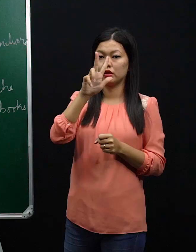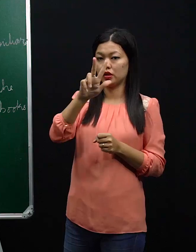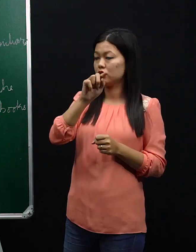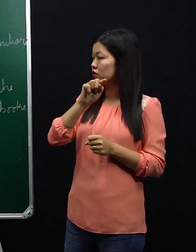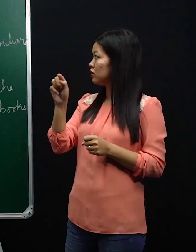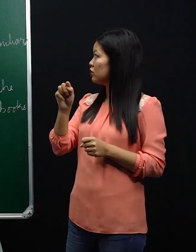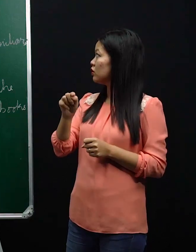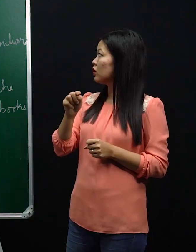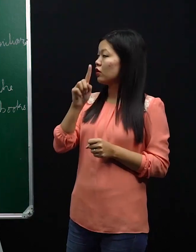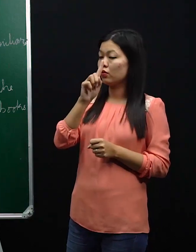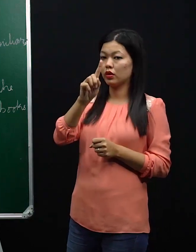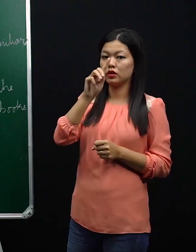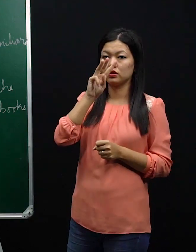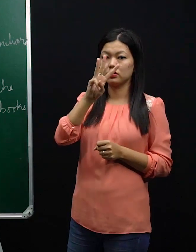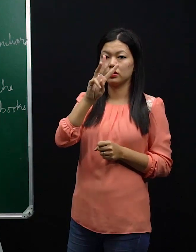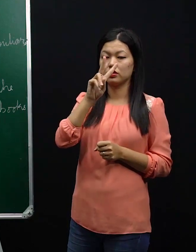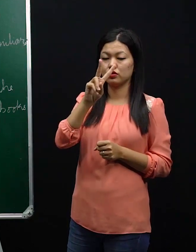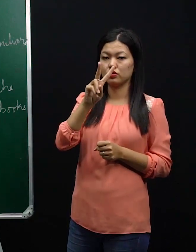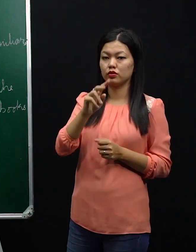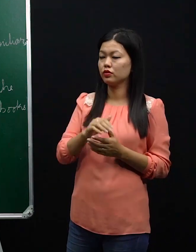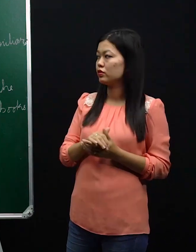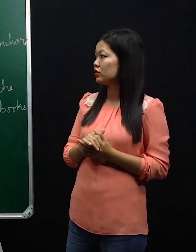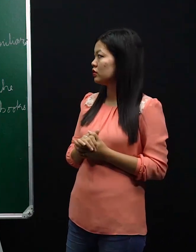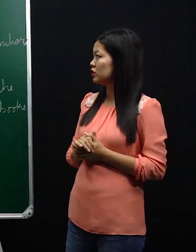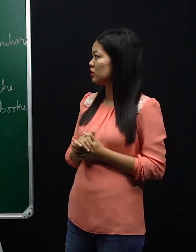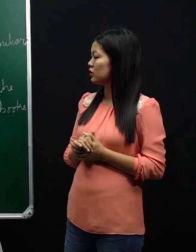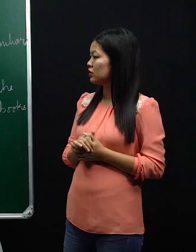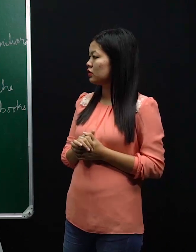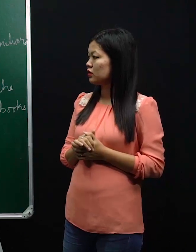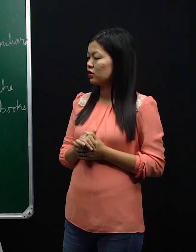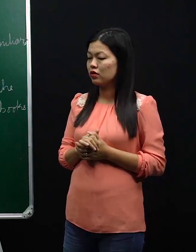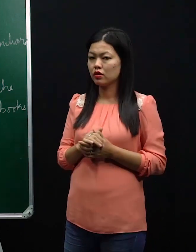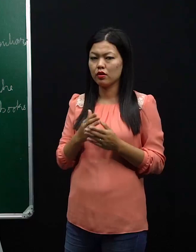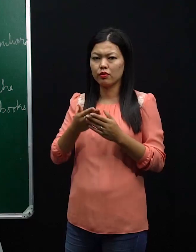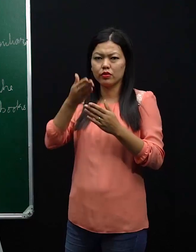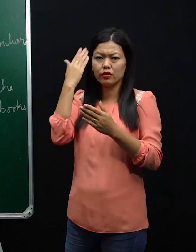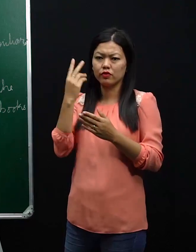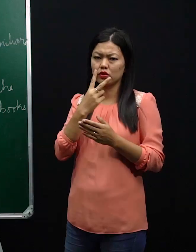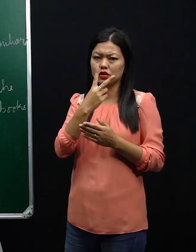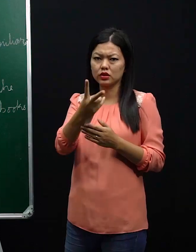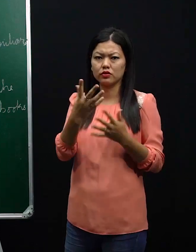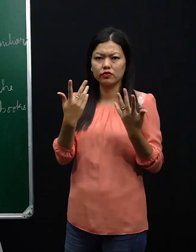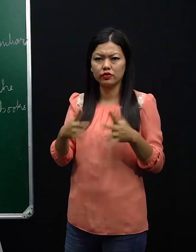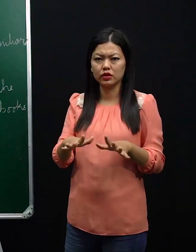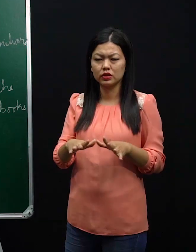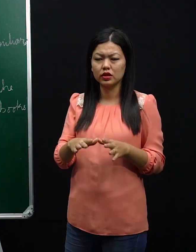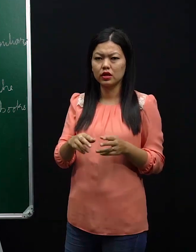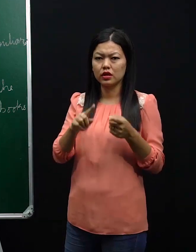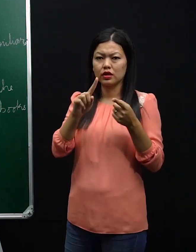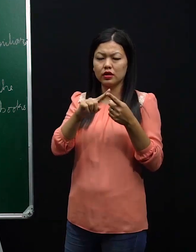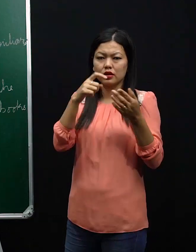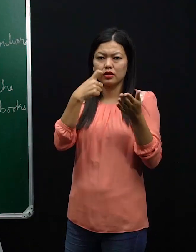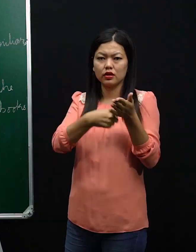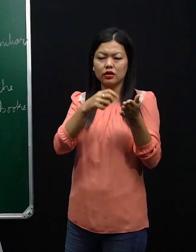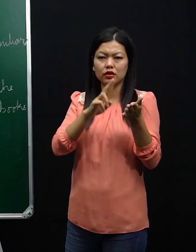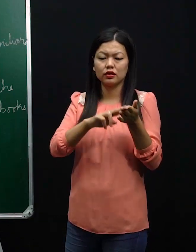repeat, 128 to 132. We have seen in the Great Stone Phase 1 that little Ernest was